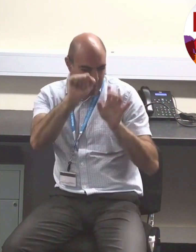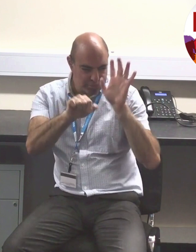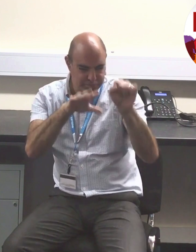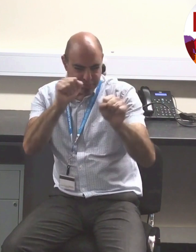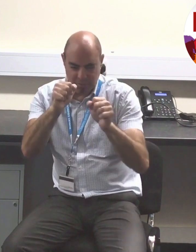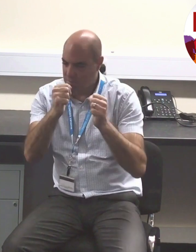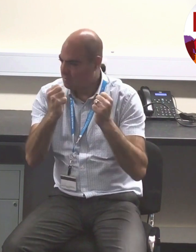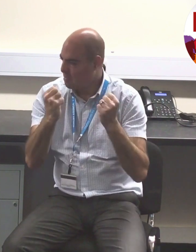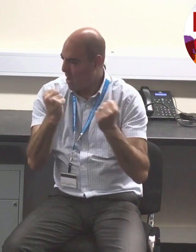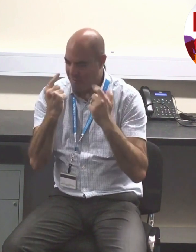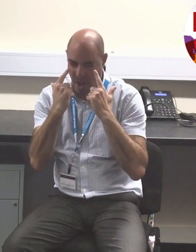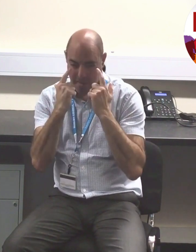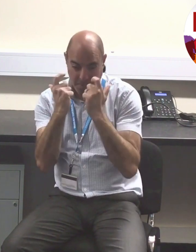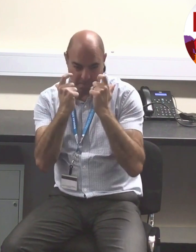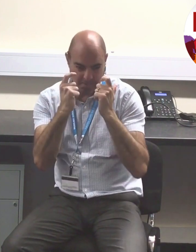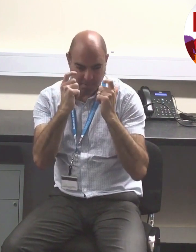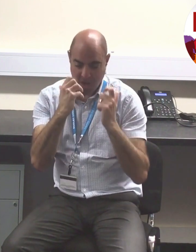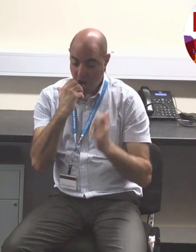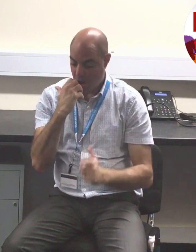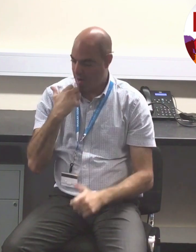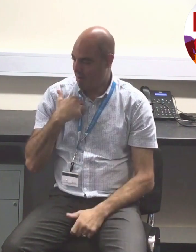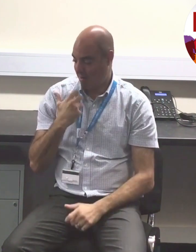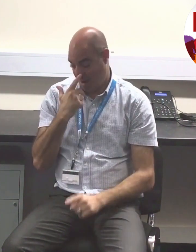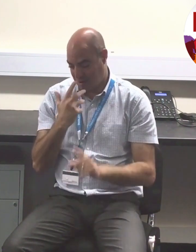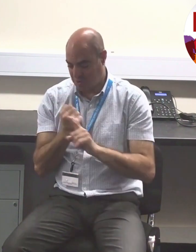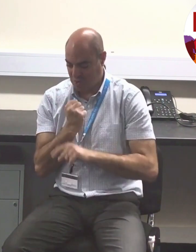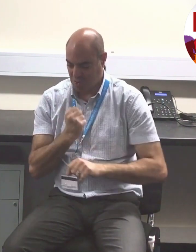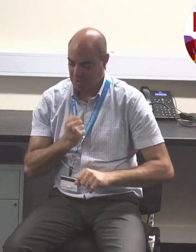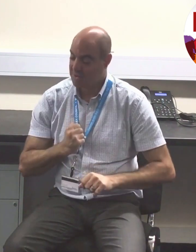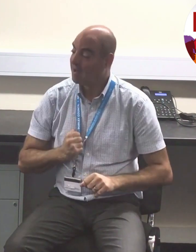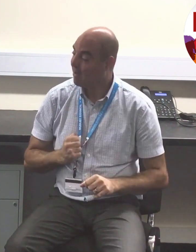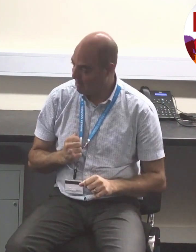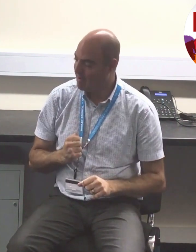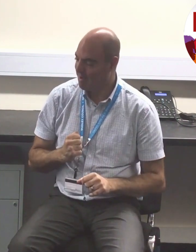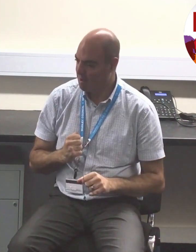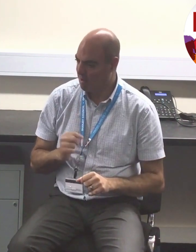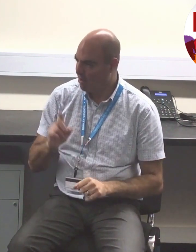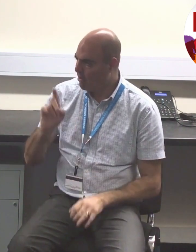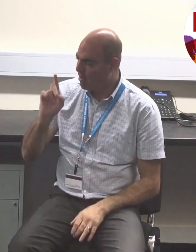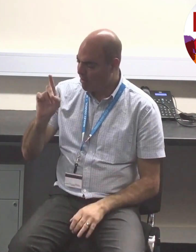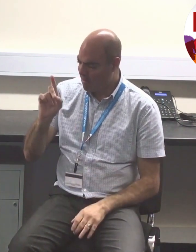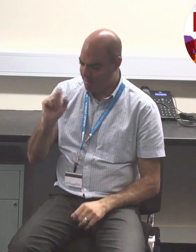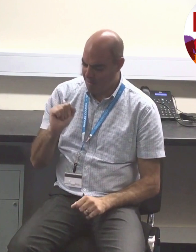see what's being said and they can catch information sharply with their eyes. So you can do anything really.